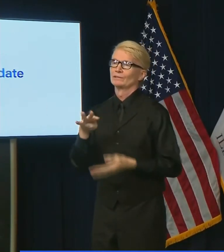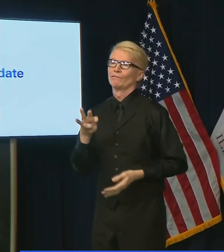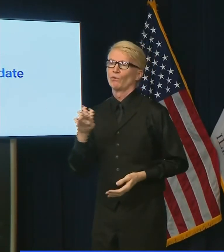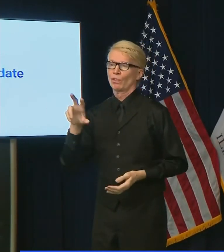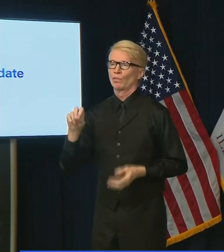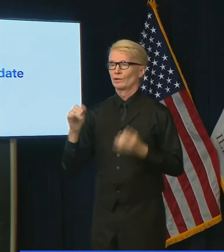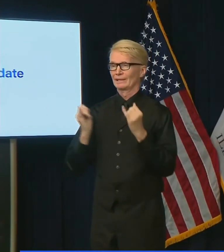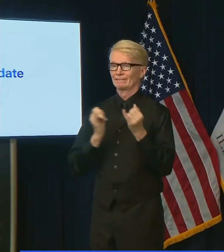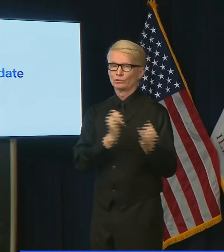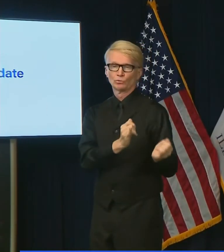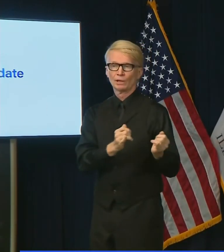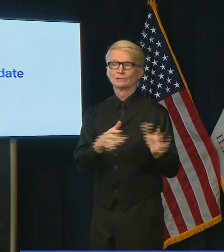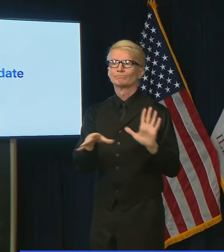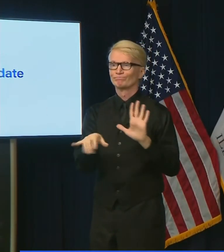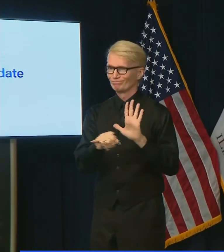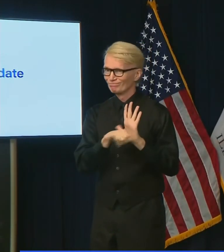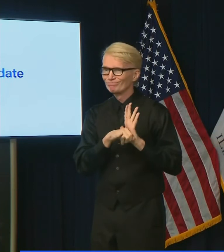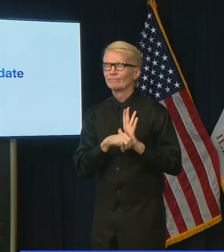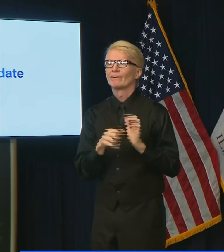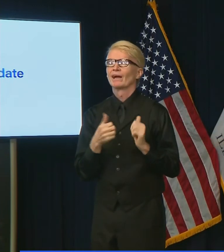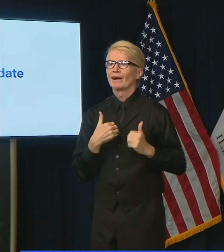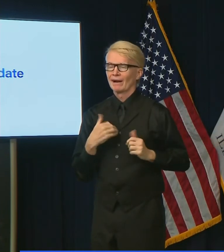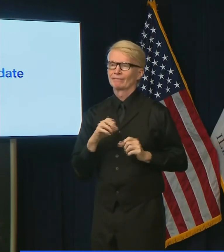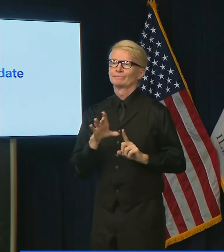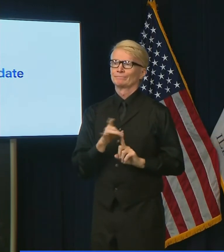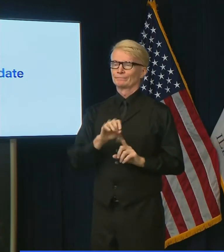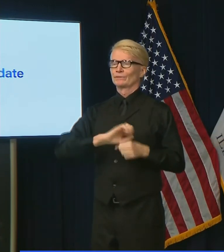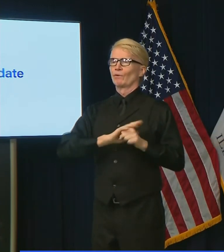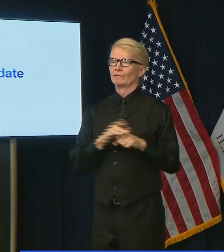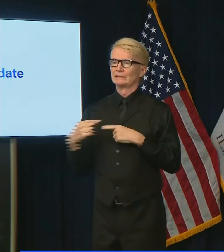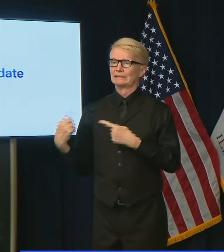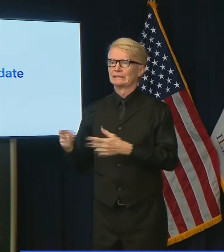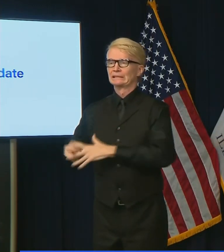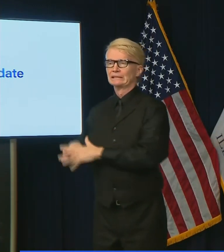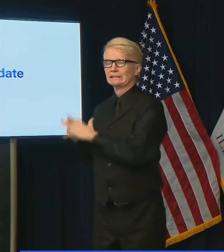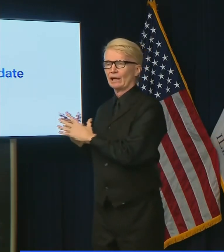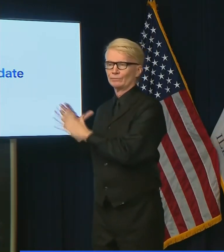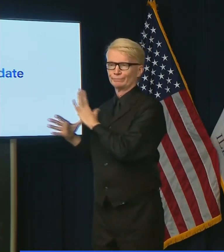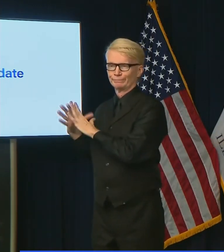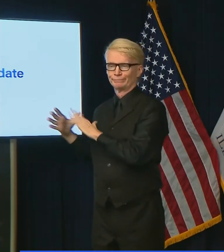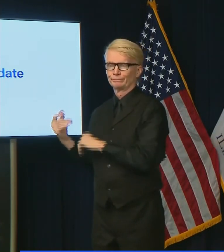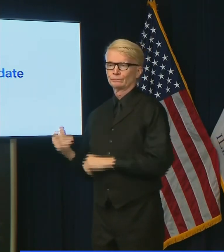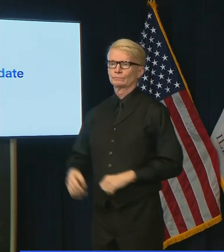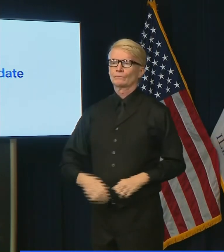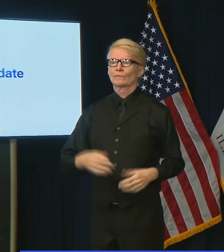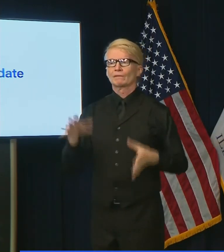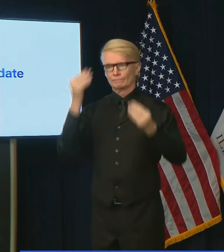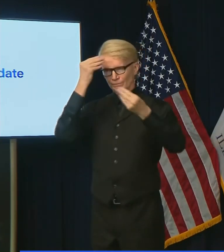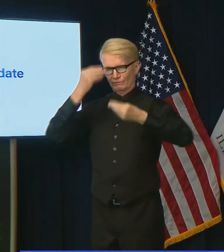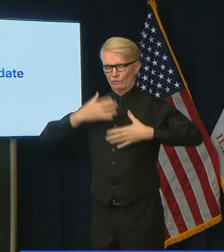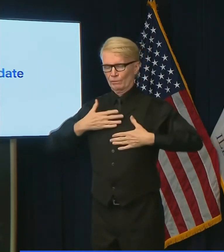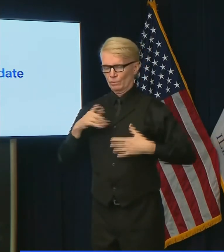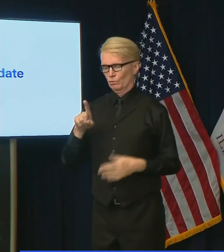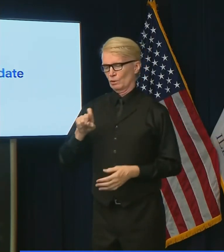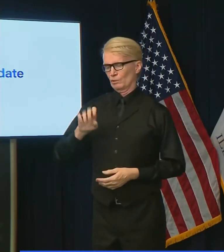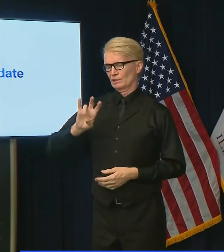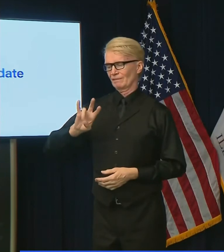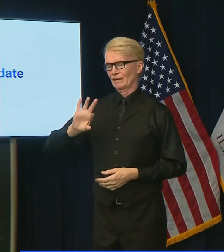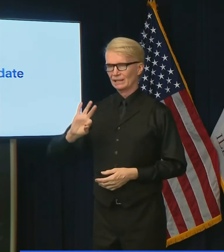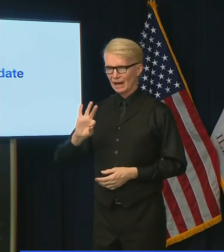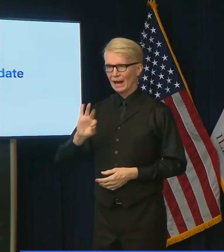812,430 individuals diagnosed with COVID since the beginning of this pandemic. We have received notification of